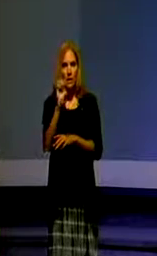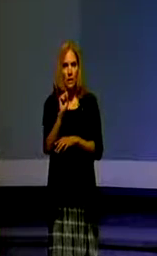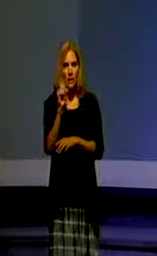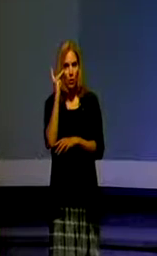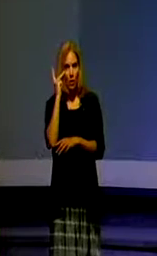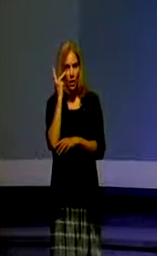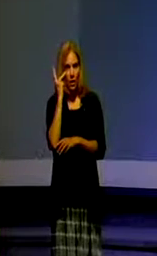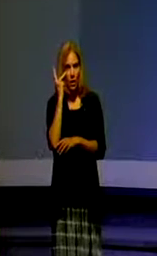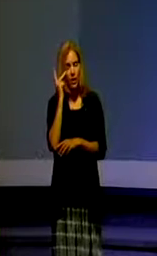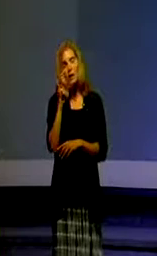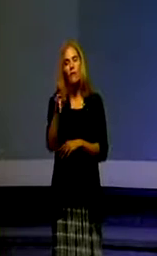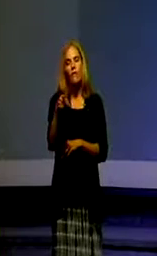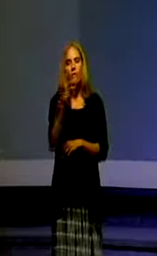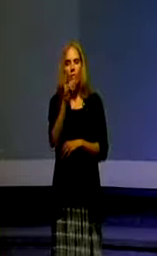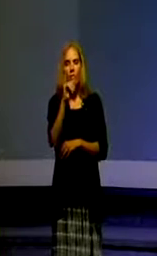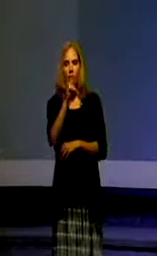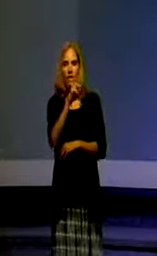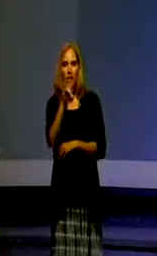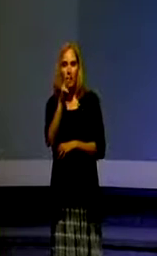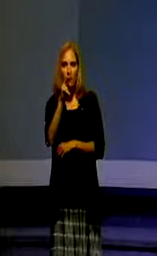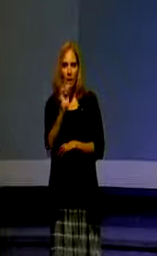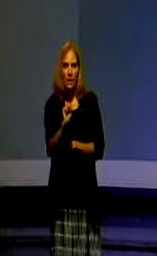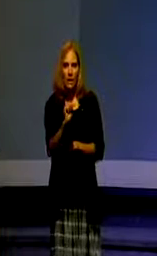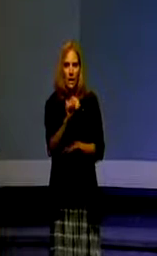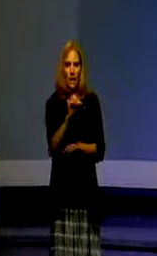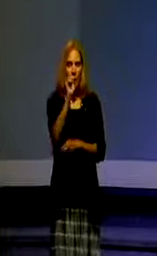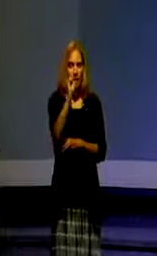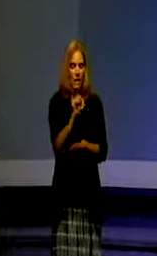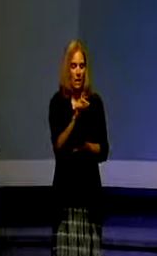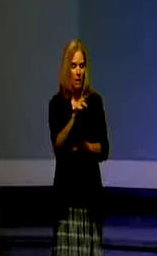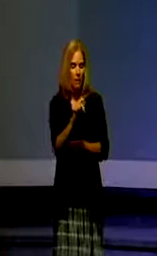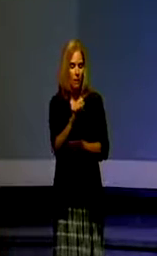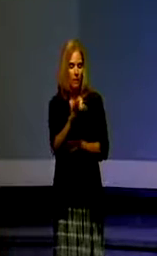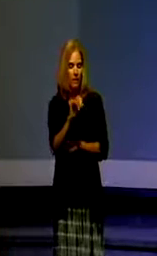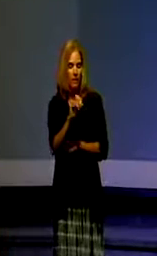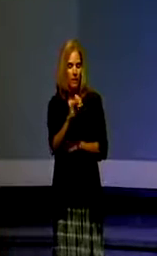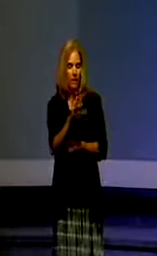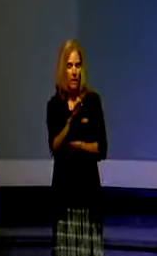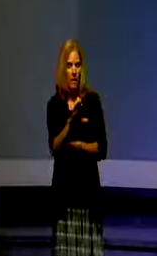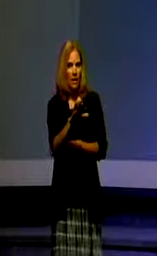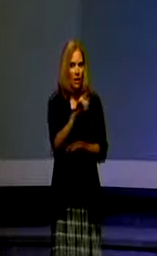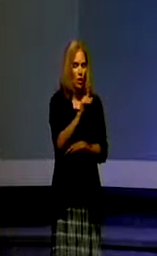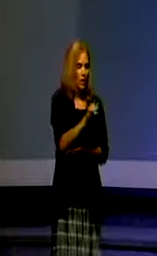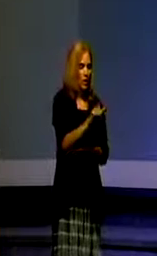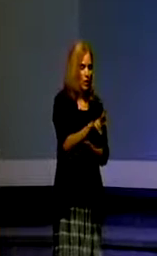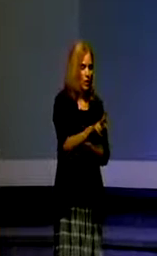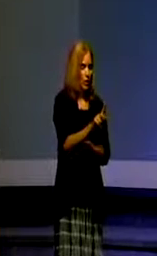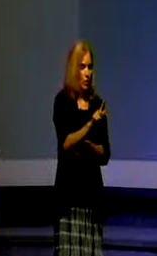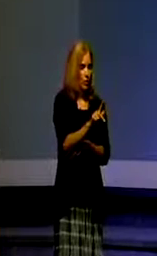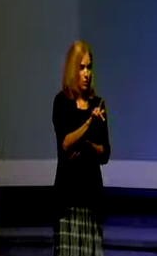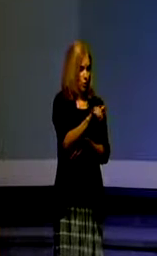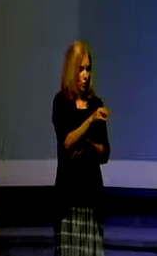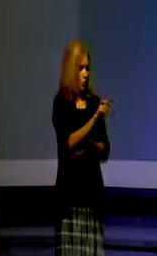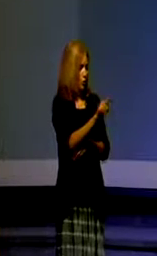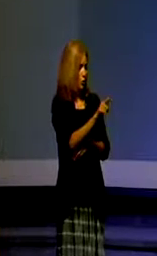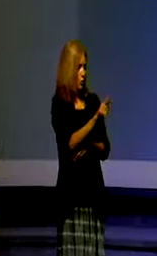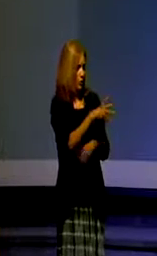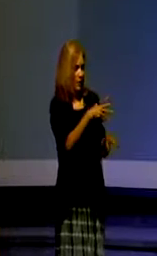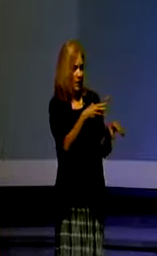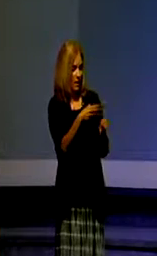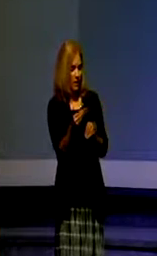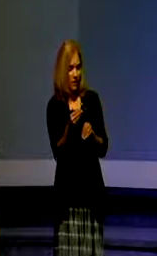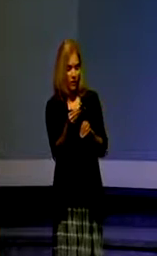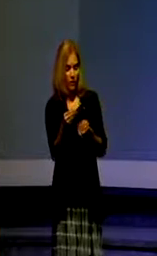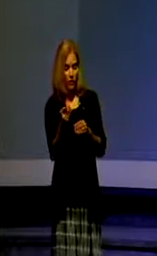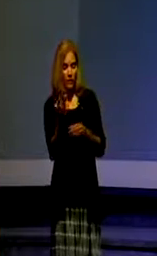Korea, Philippines, and to the South Pacific. The 23rd, we leave this month, and we'll be gone